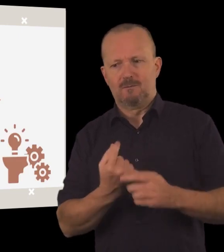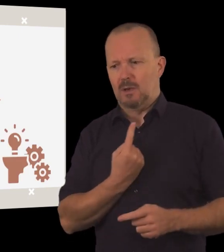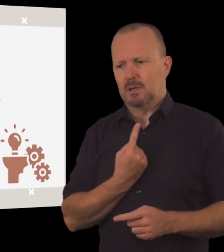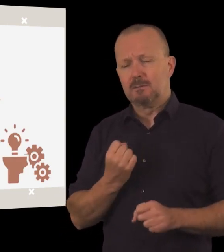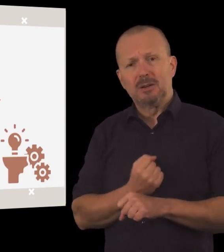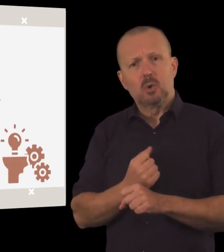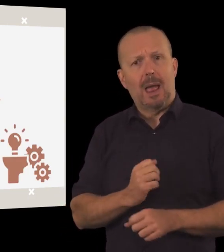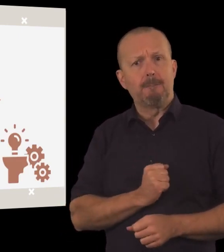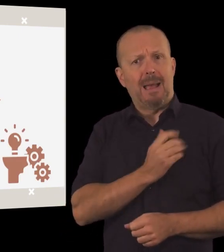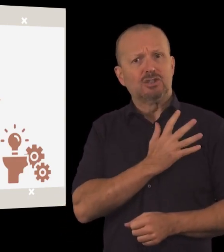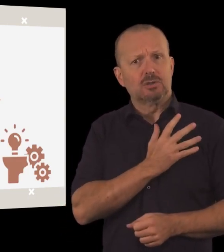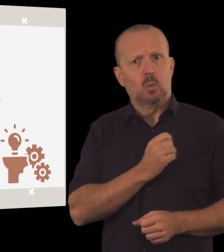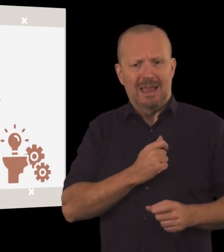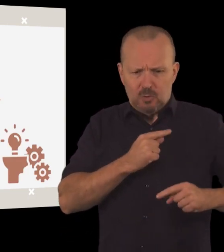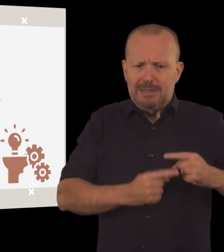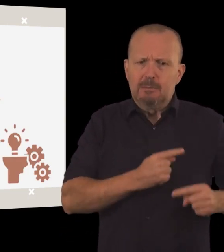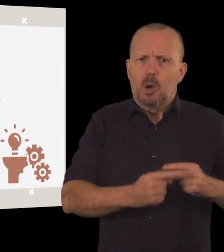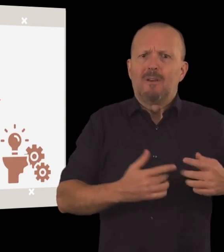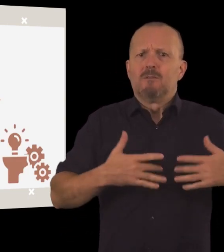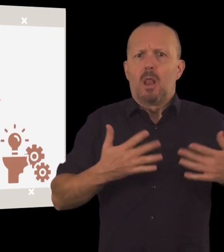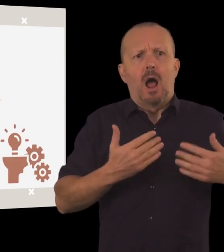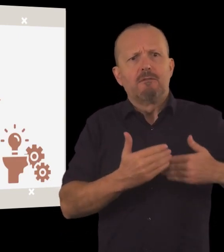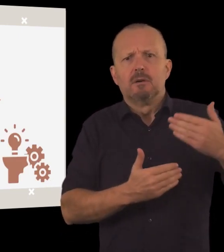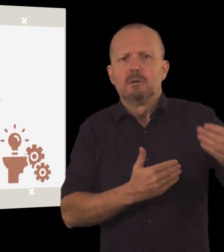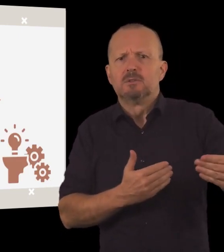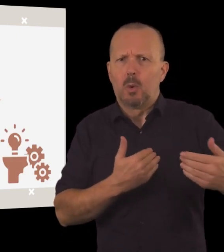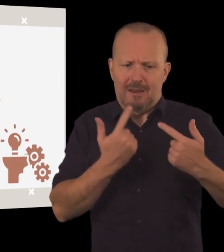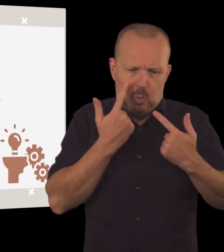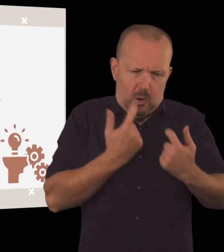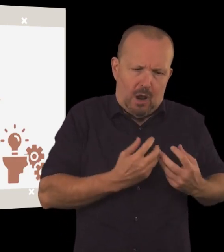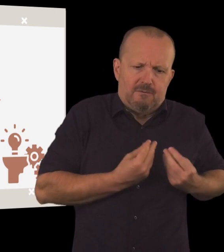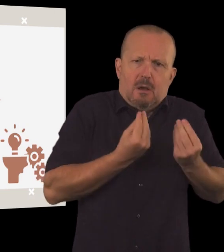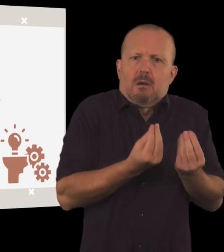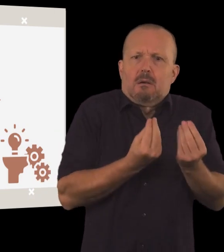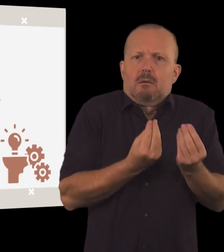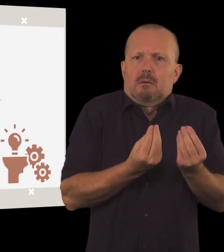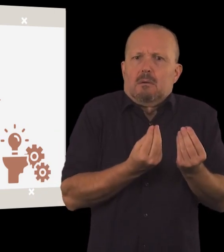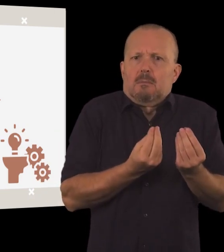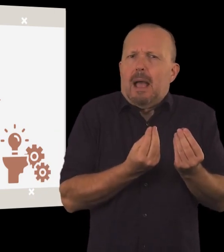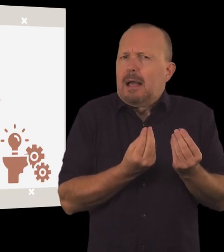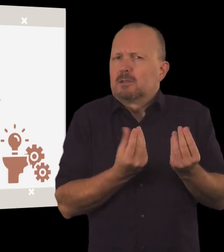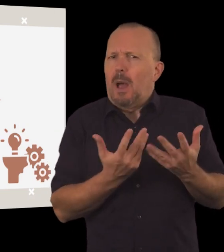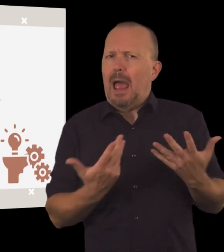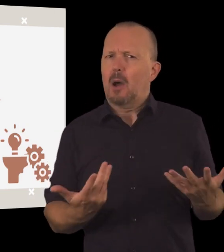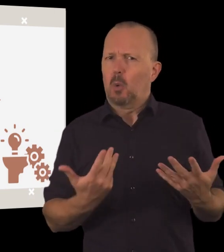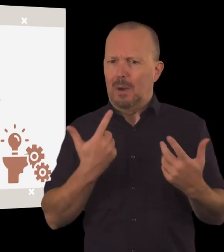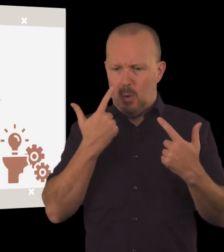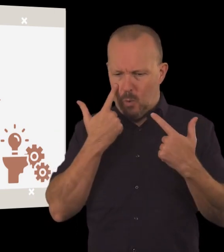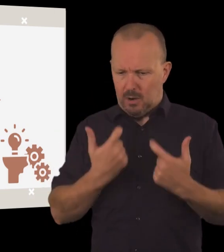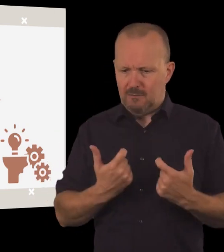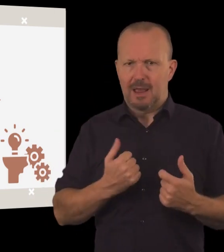An exciting part of being supported by Artsenta to fill our creative wells is the professional